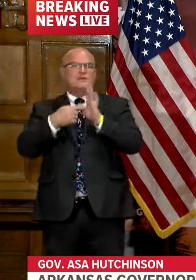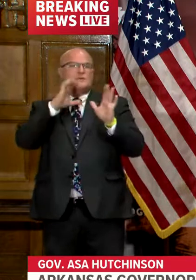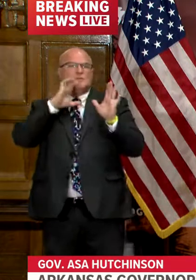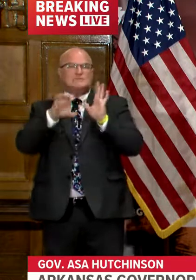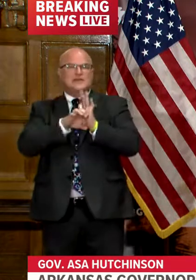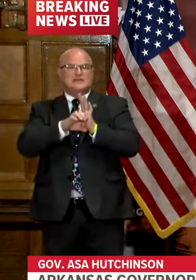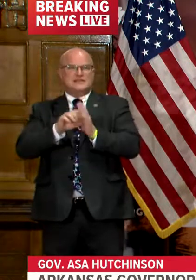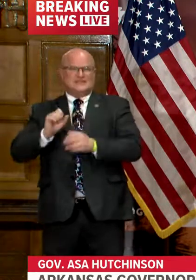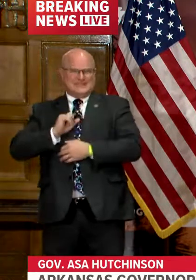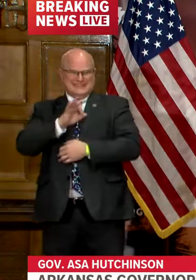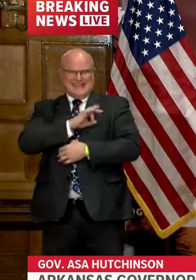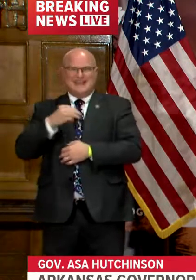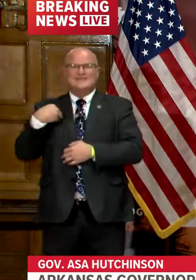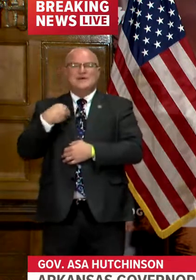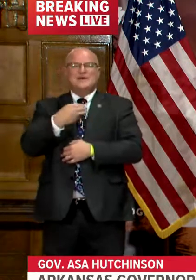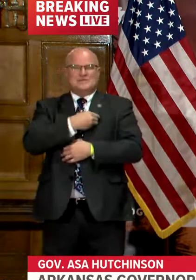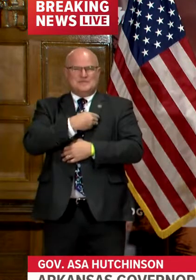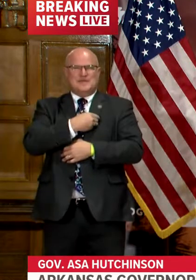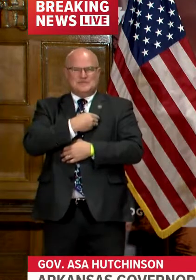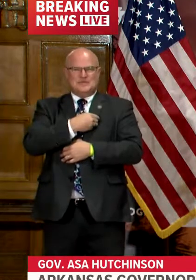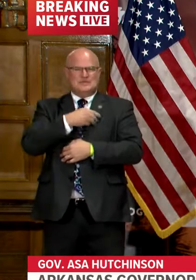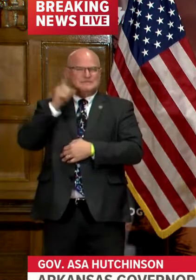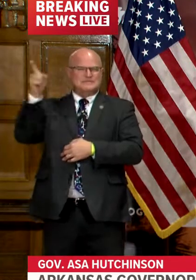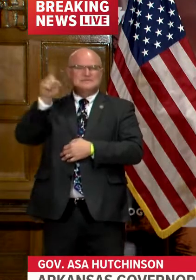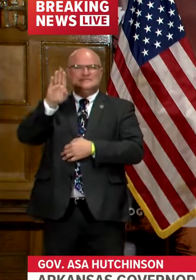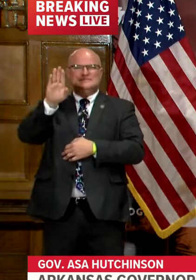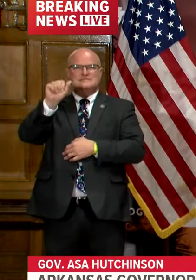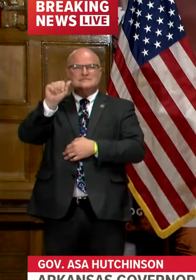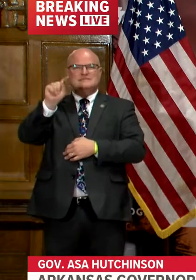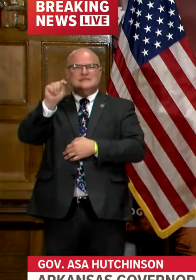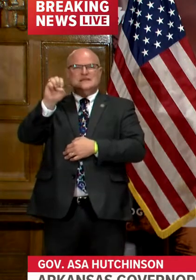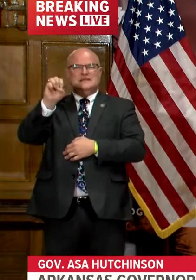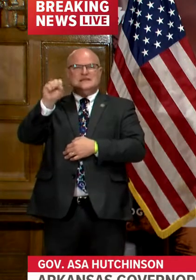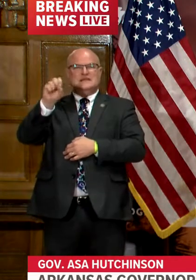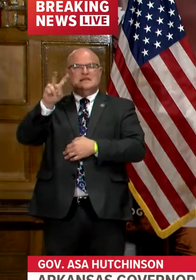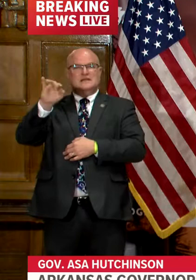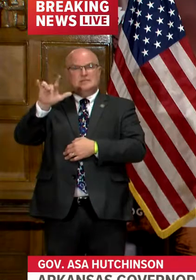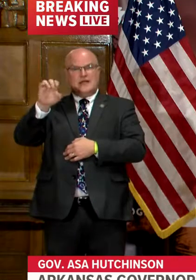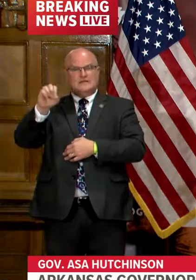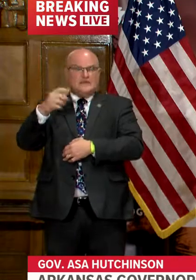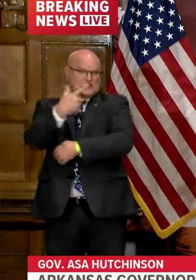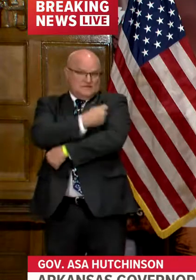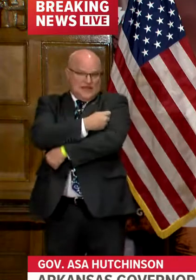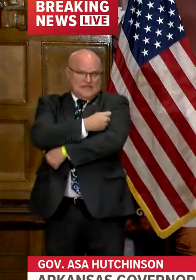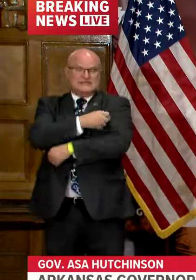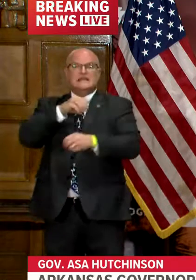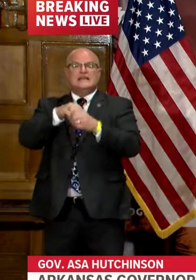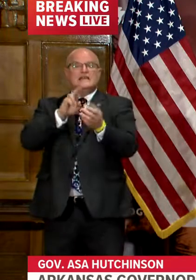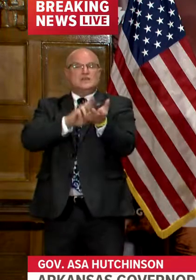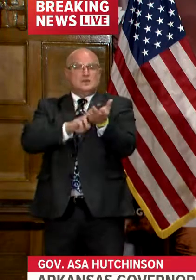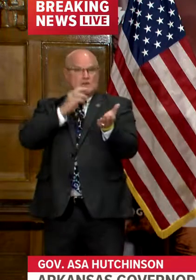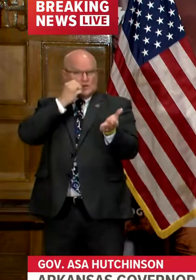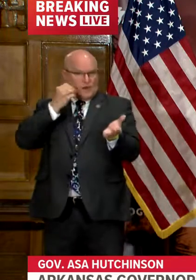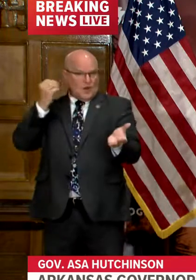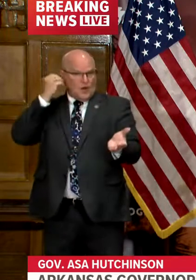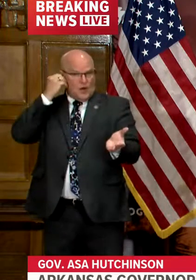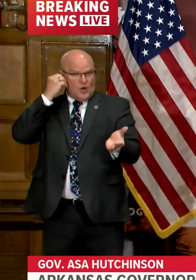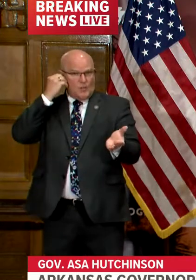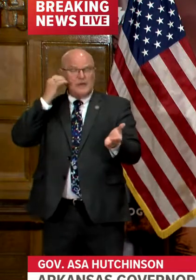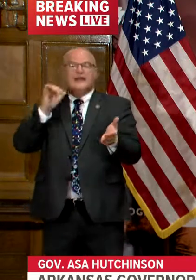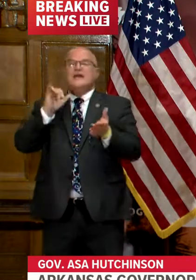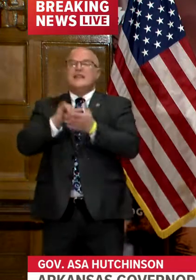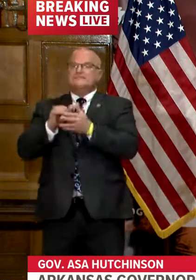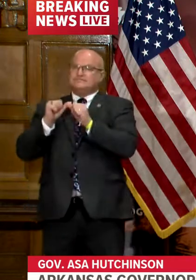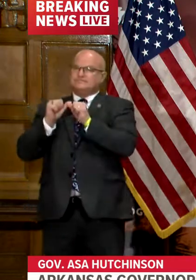one of the staff members, I believe it was, in Batesville, getting a vaccine in a long-term care facility. That's going